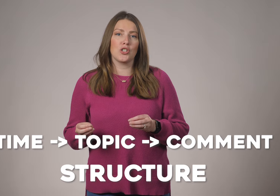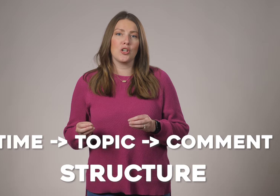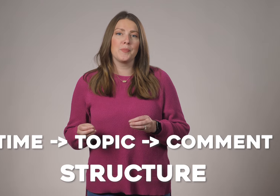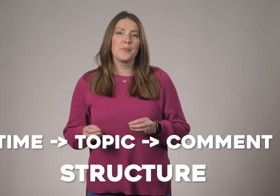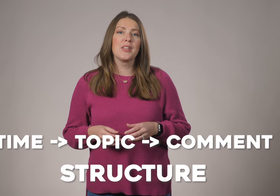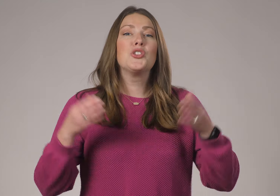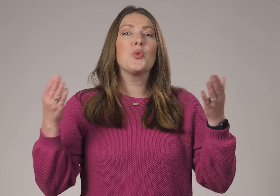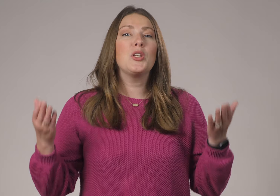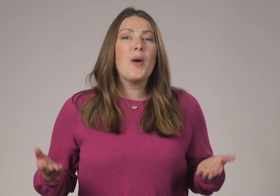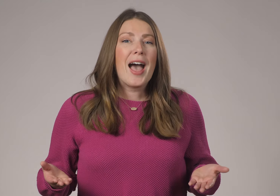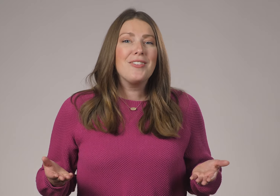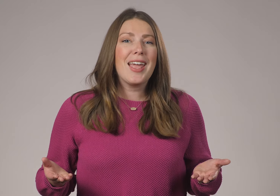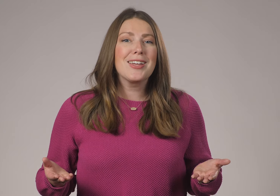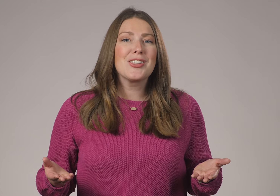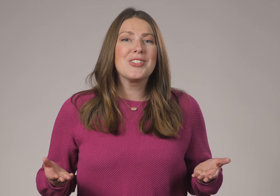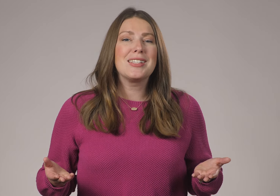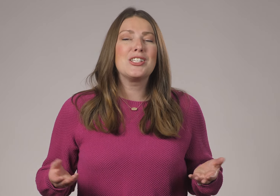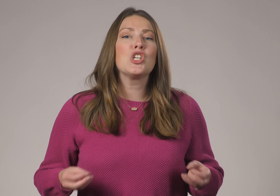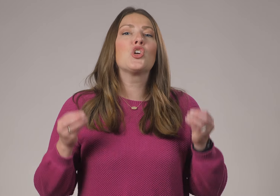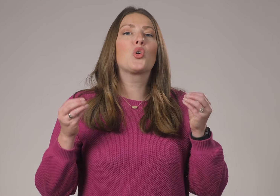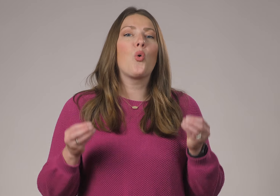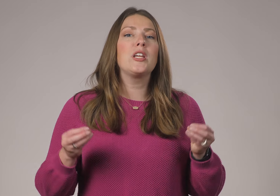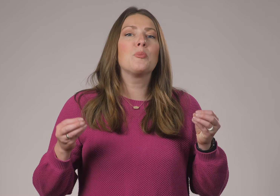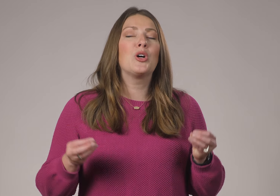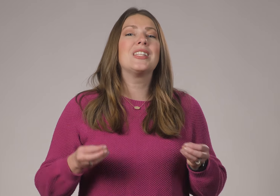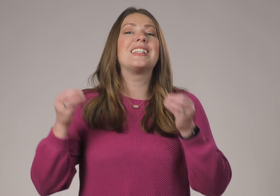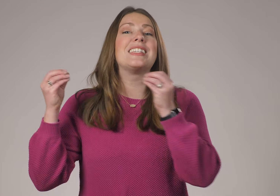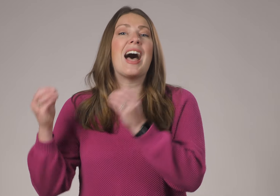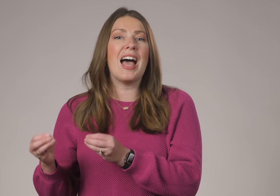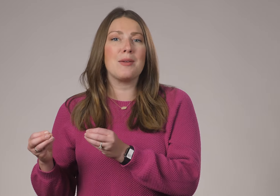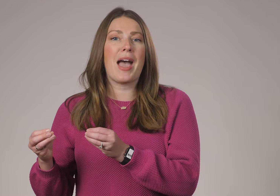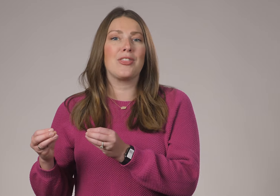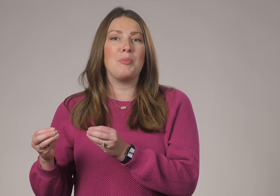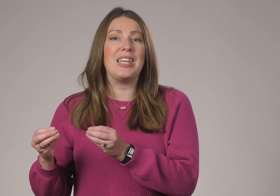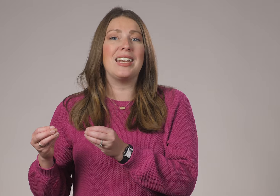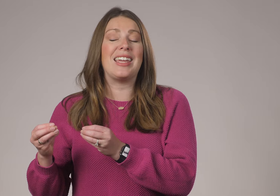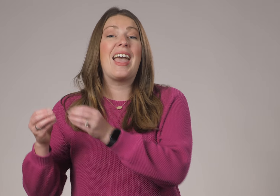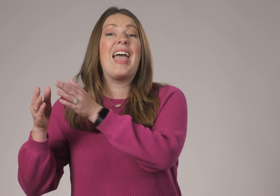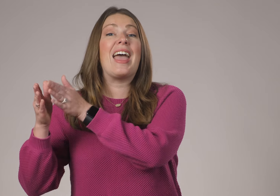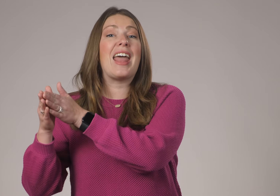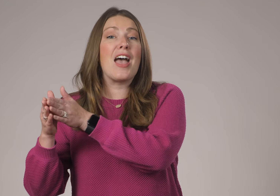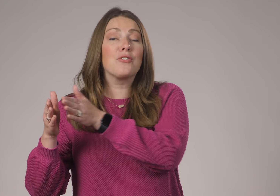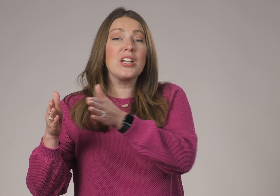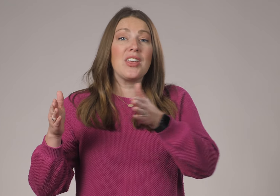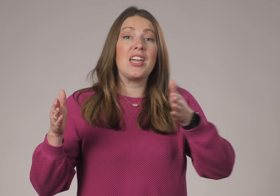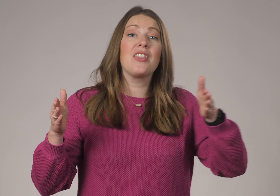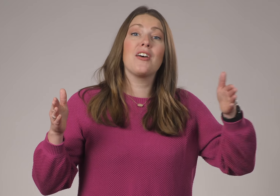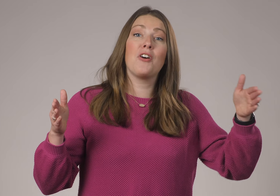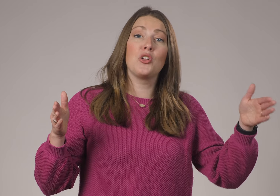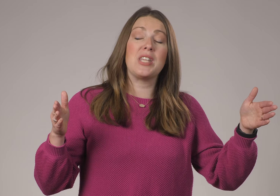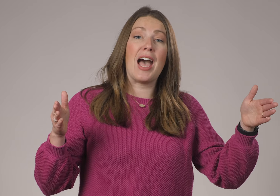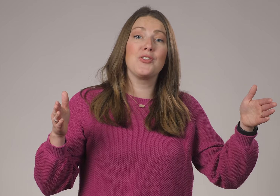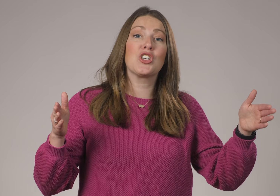structure. So when you have an ASL sentence, you're going to put the time at the beginning, and everything that follows after